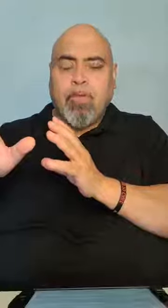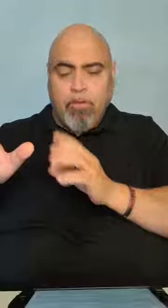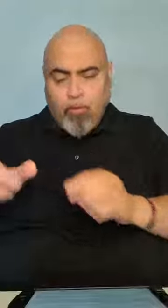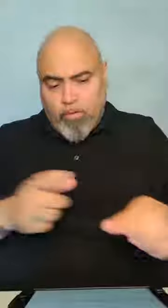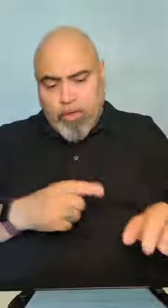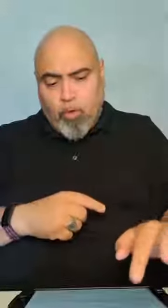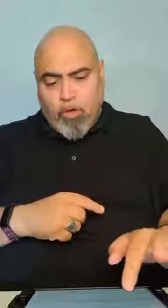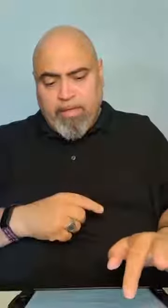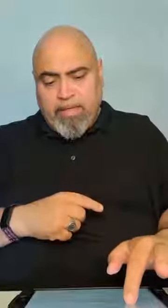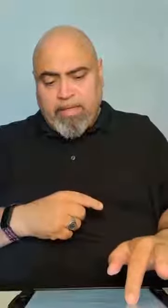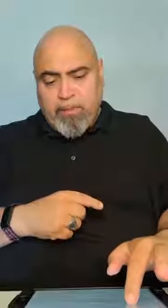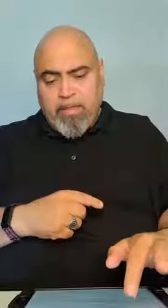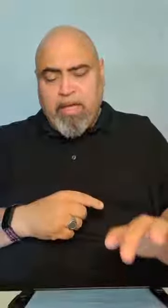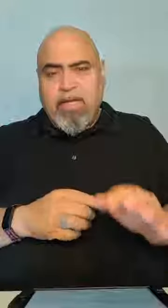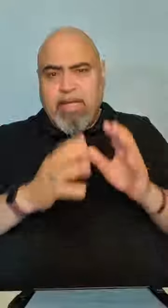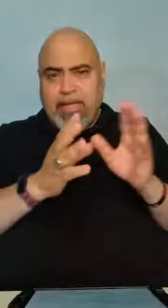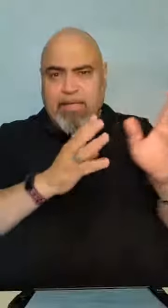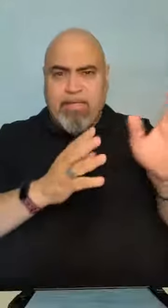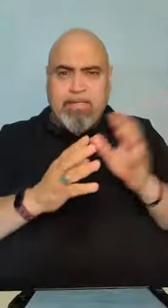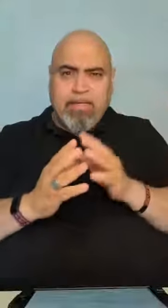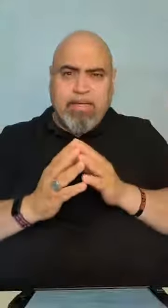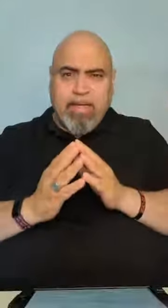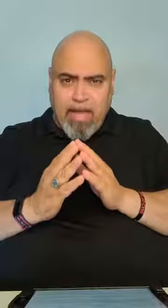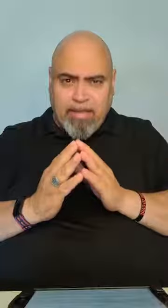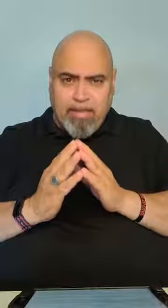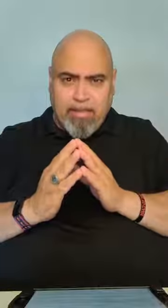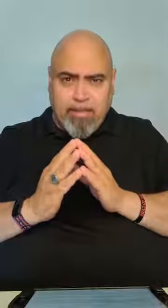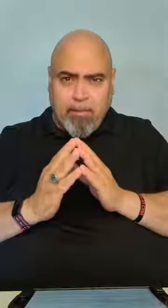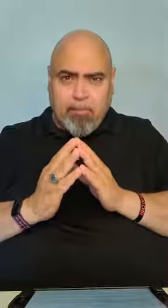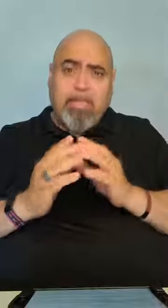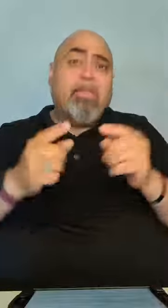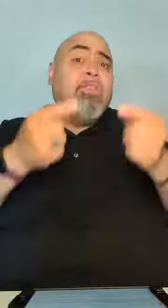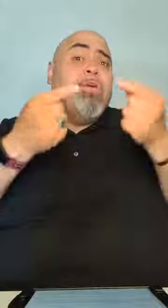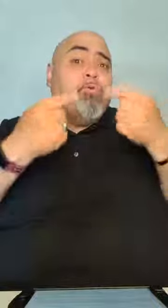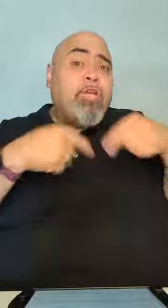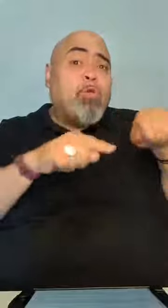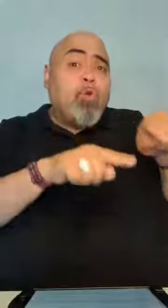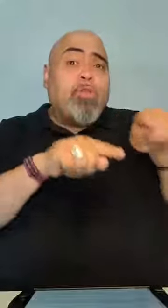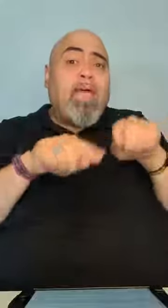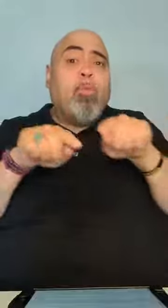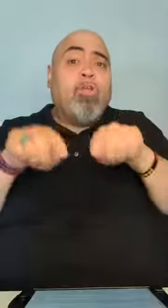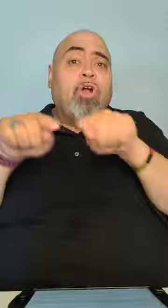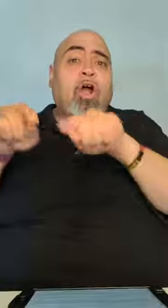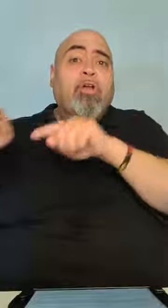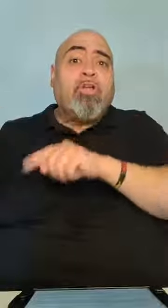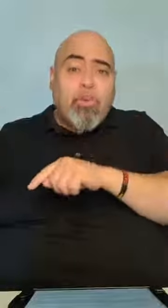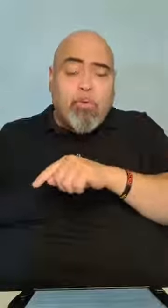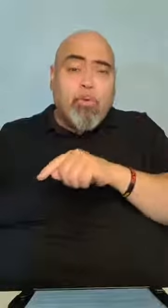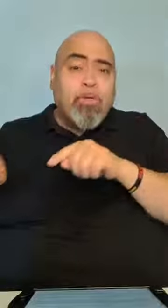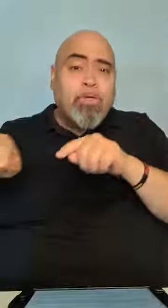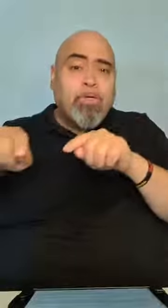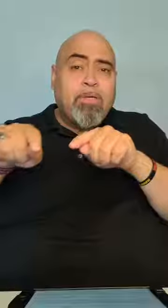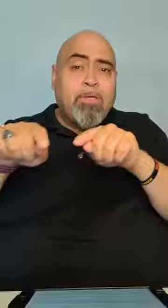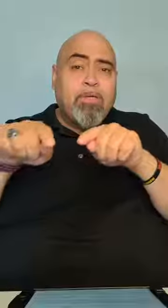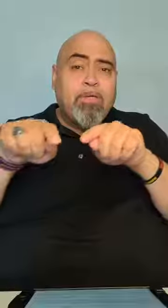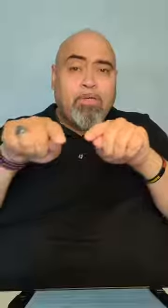the real work that needs to be done is not being done. The real work that will garner you